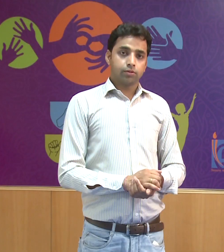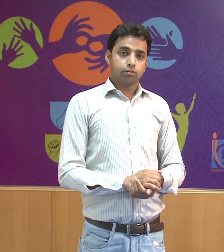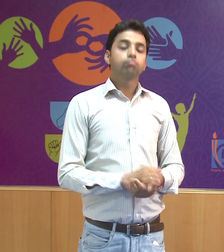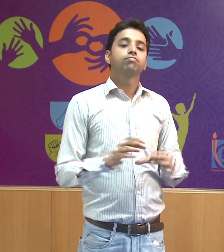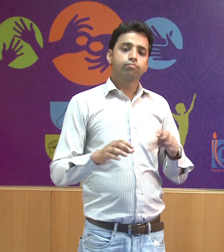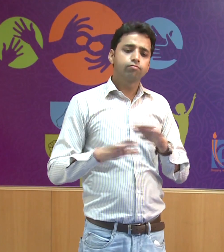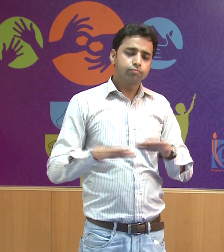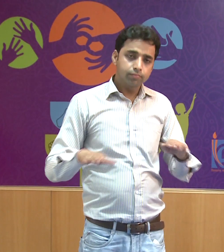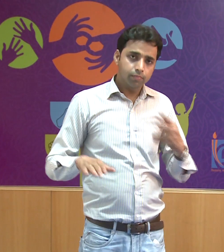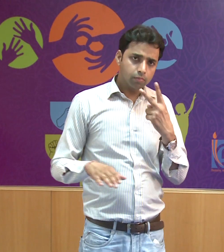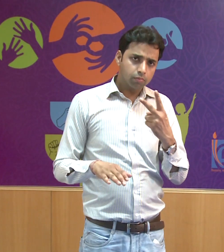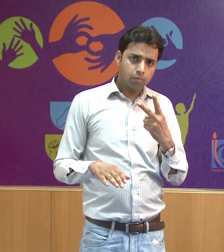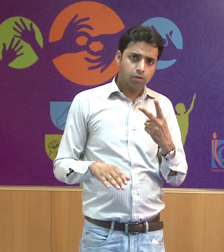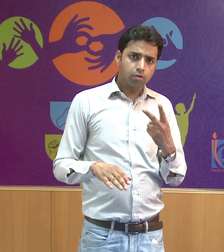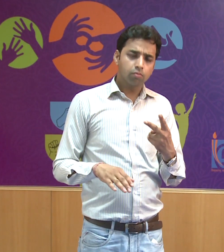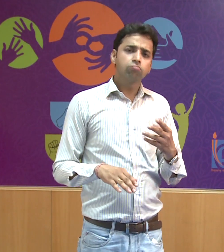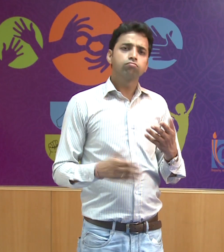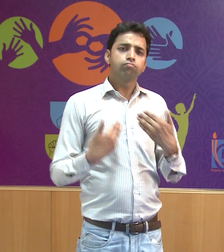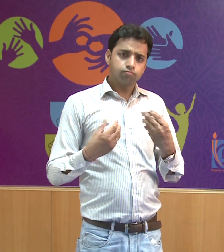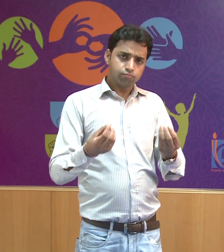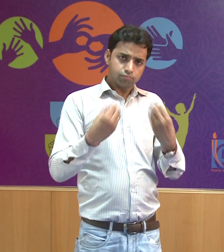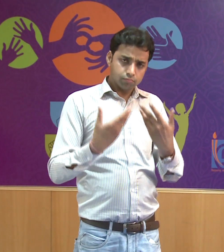Learners, can you tell us why?